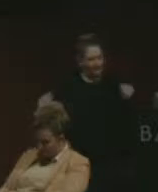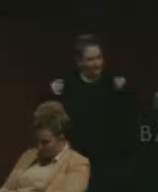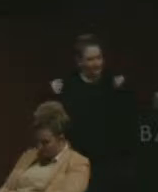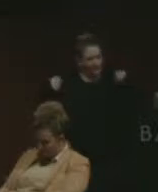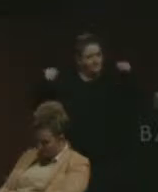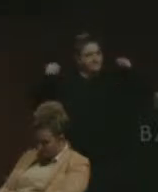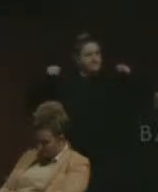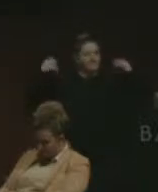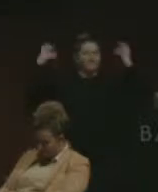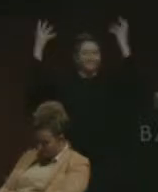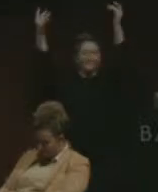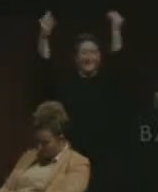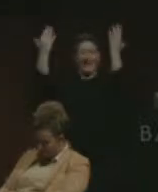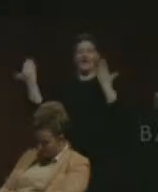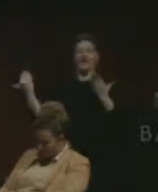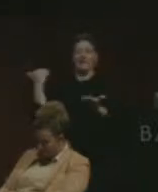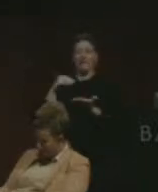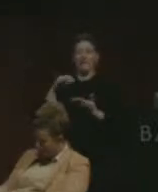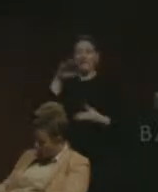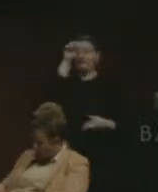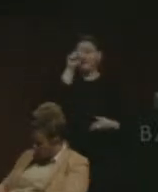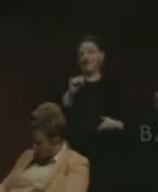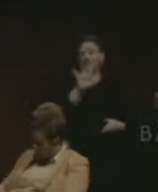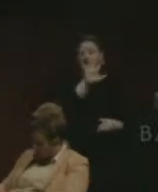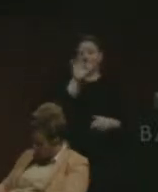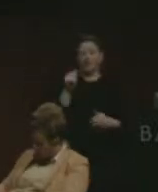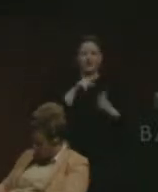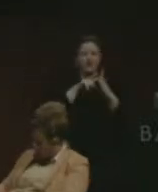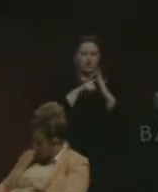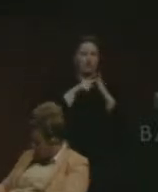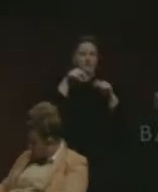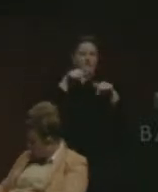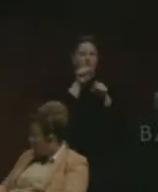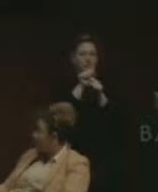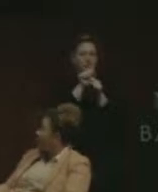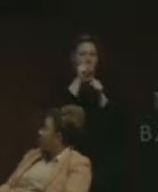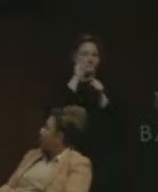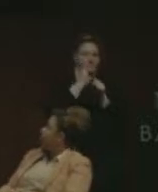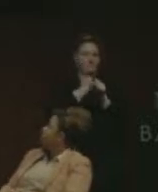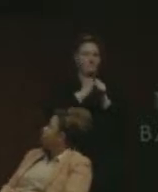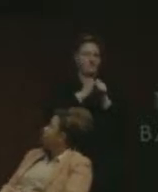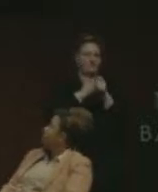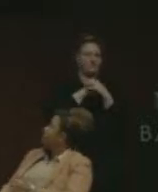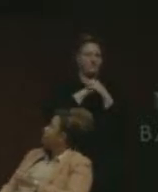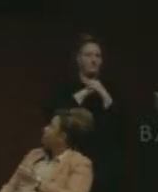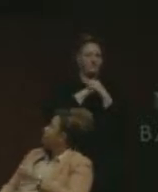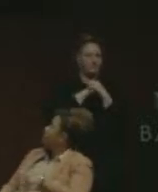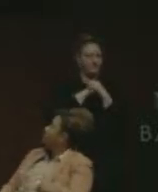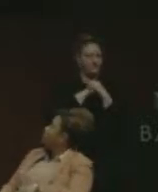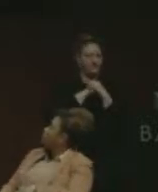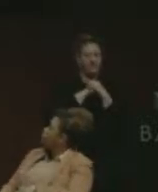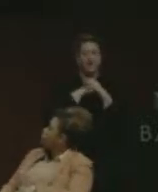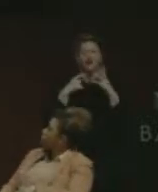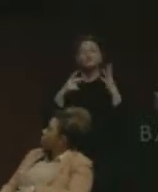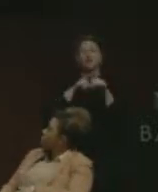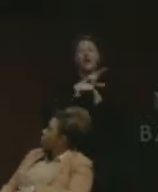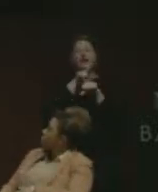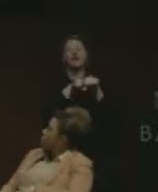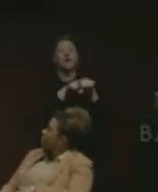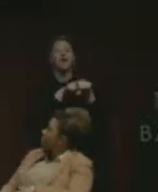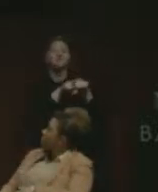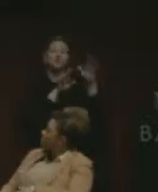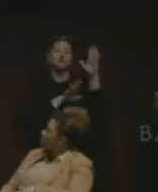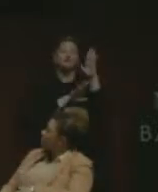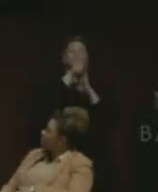Let me take you to South Africa, the origins of this work for me. And here we see this tension between national movements for rights